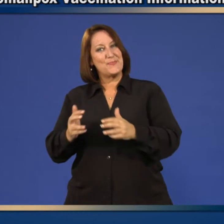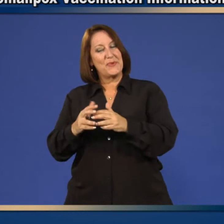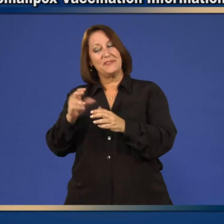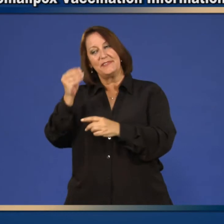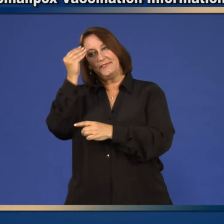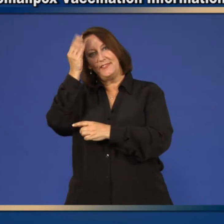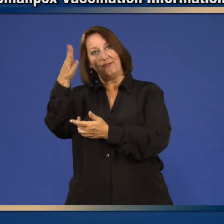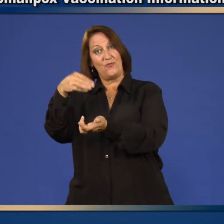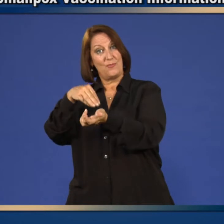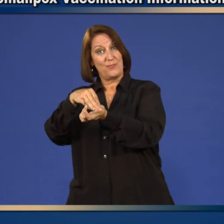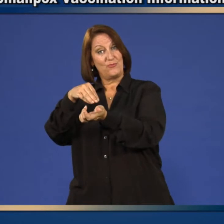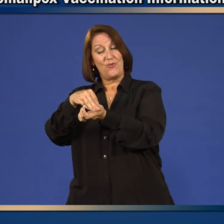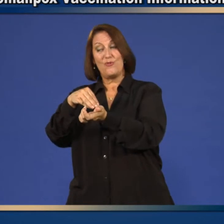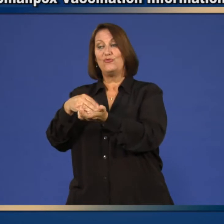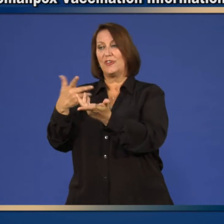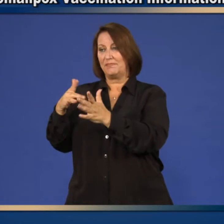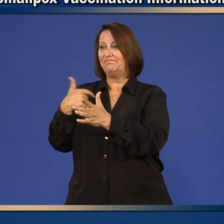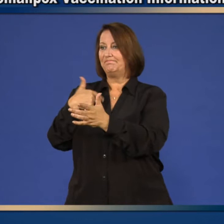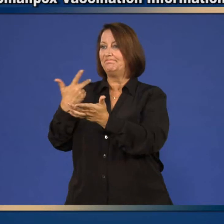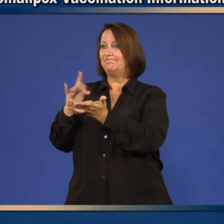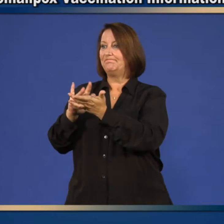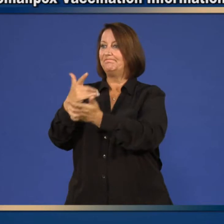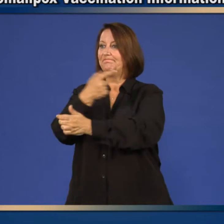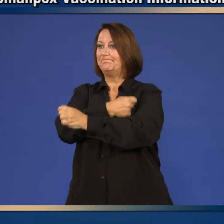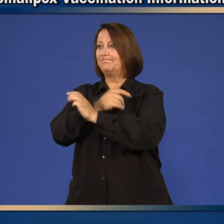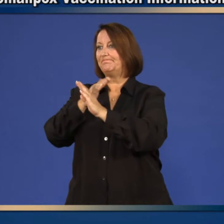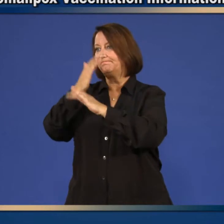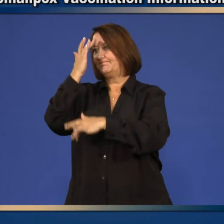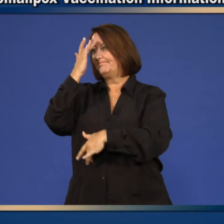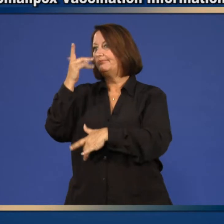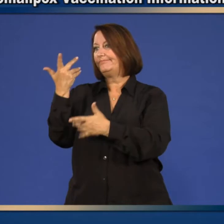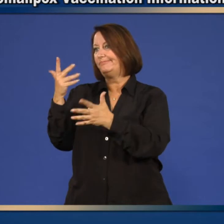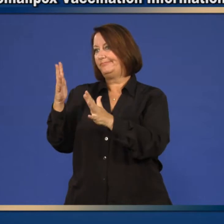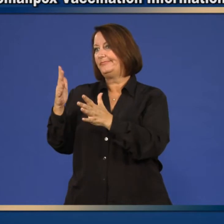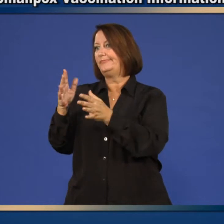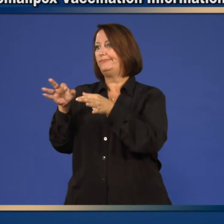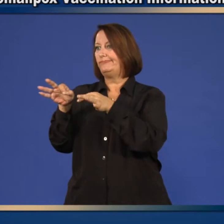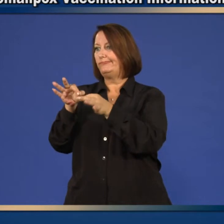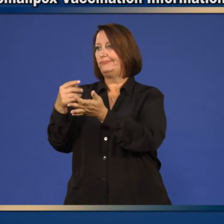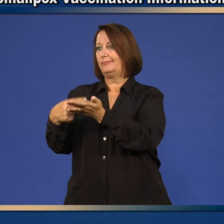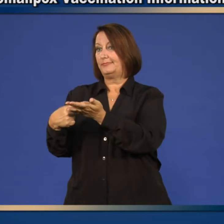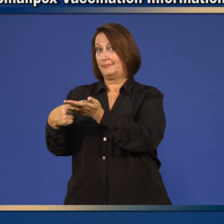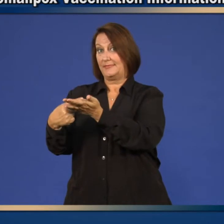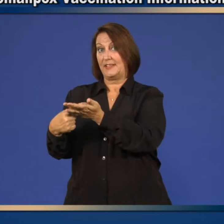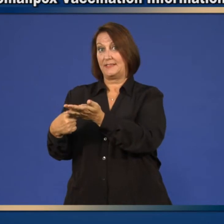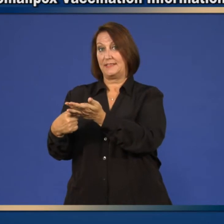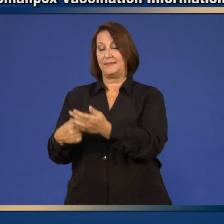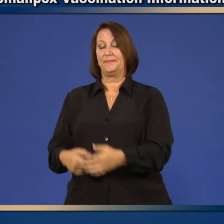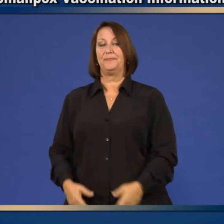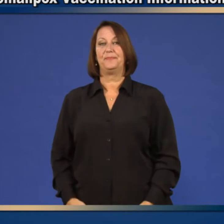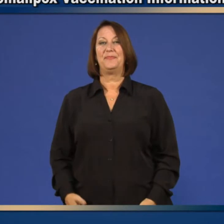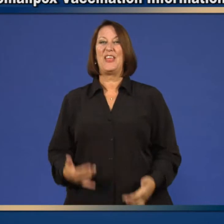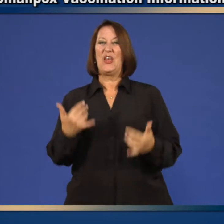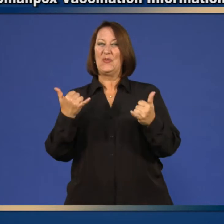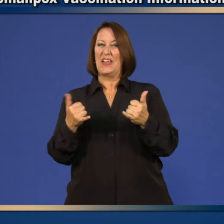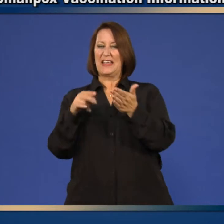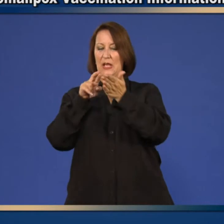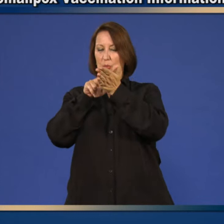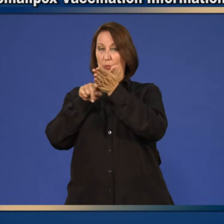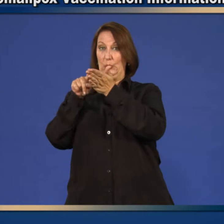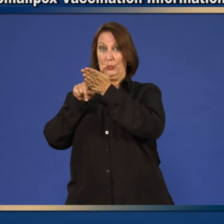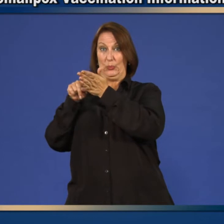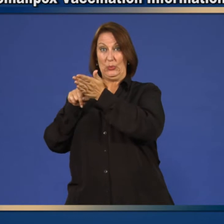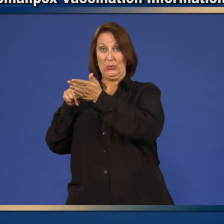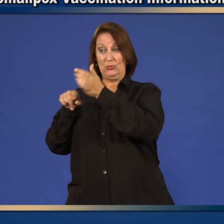their smallpox vaccination with their healthcare provider. There are tests that are